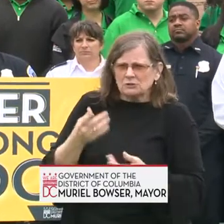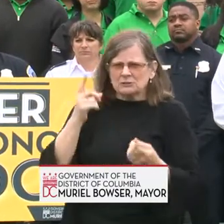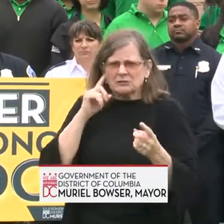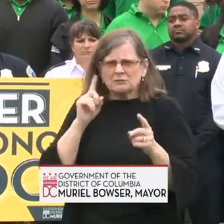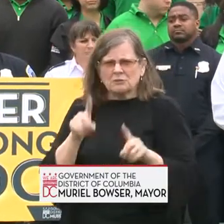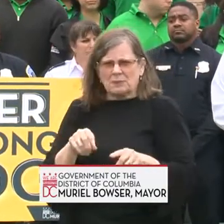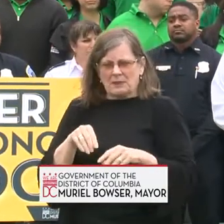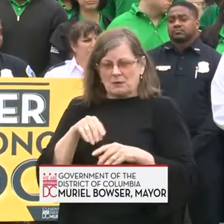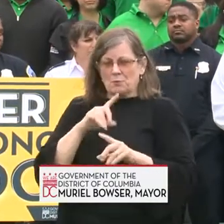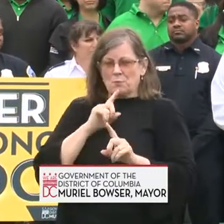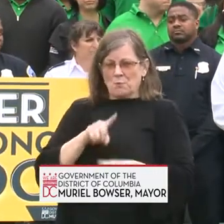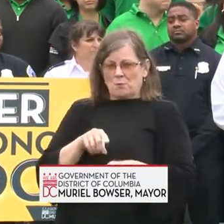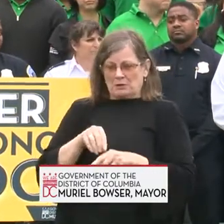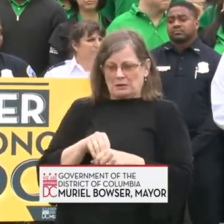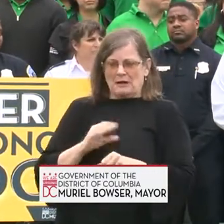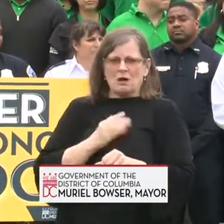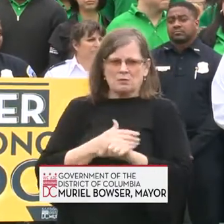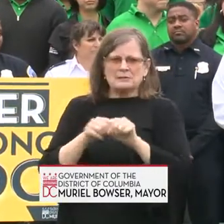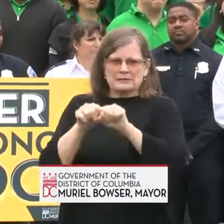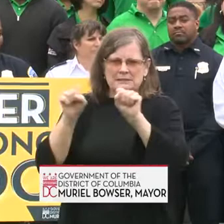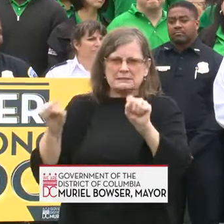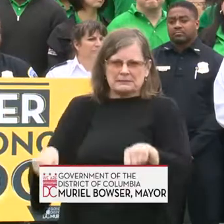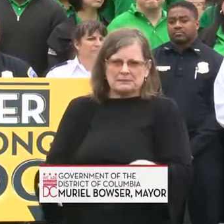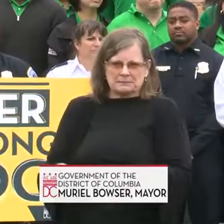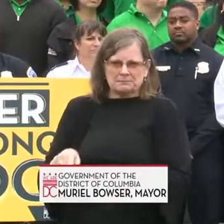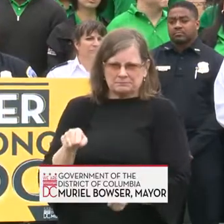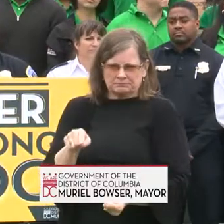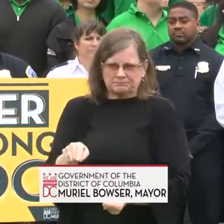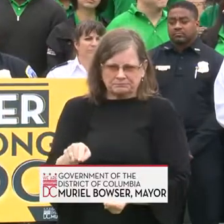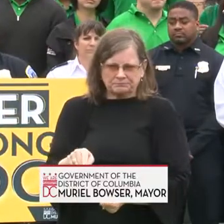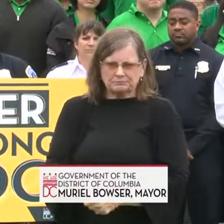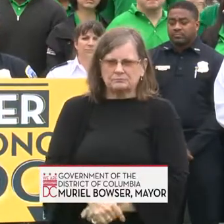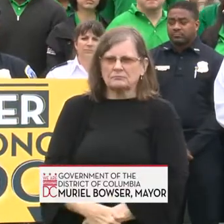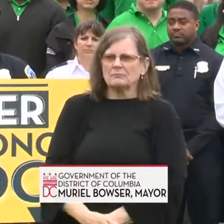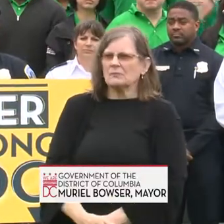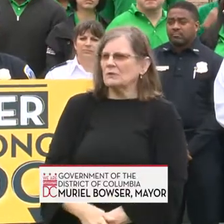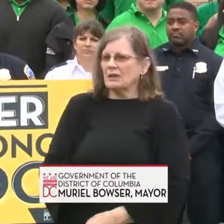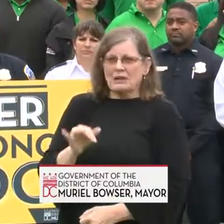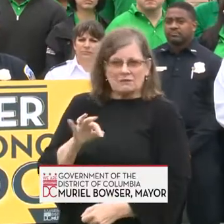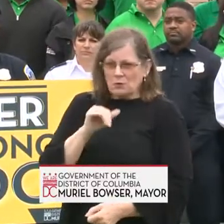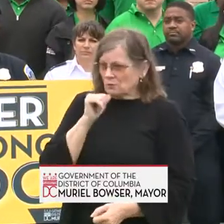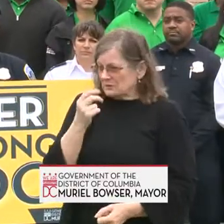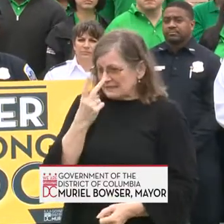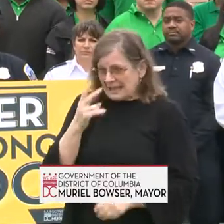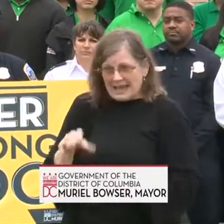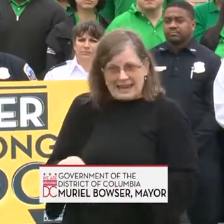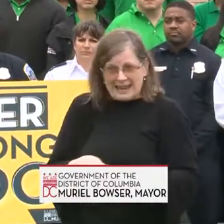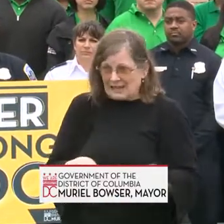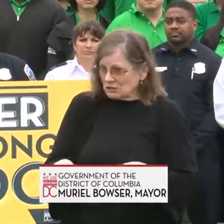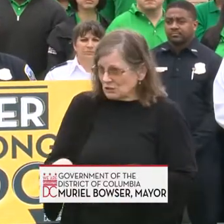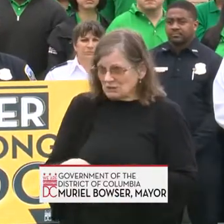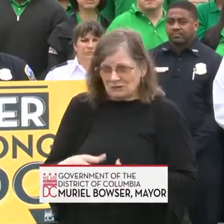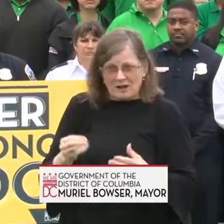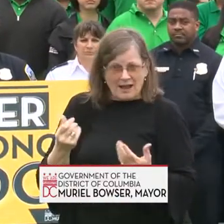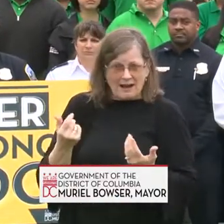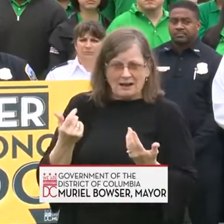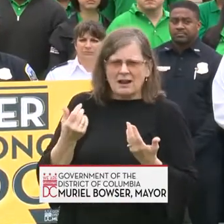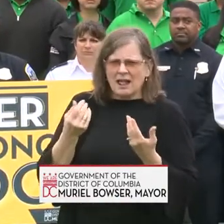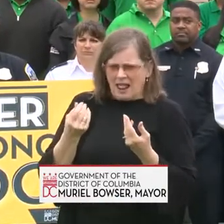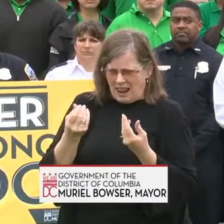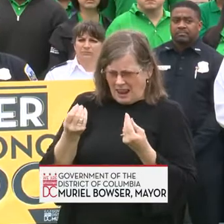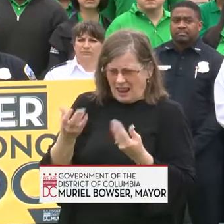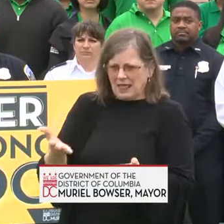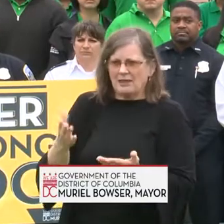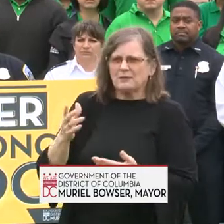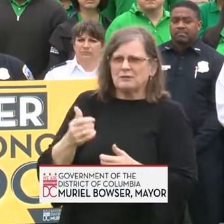system. You can also, if you don't see any action, let your MOCR, who is my